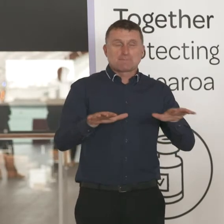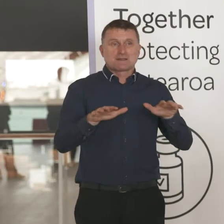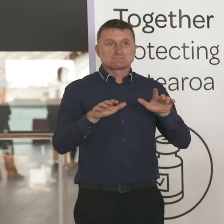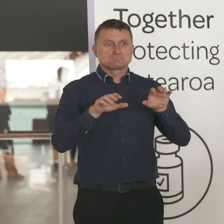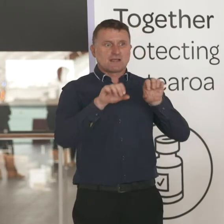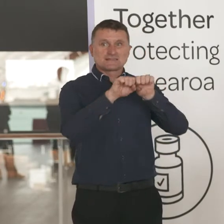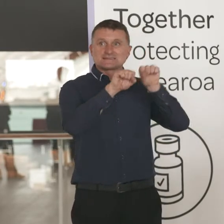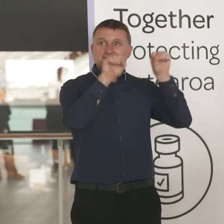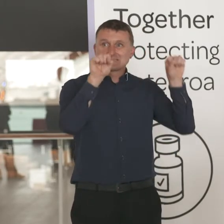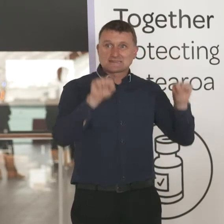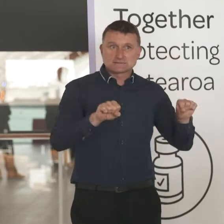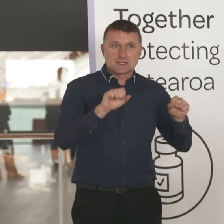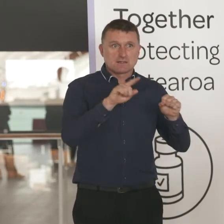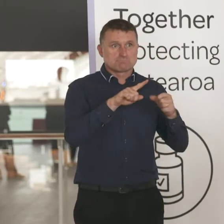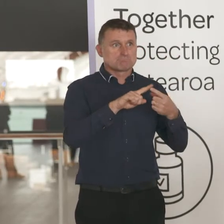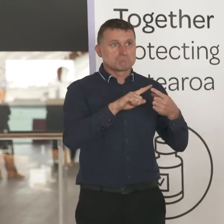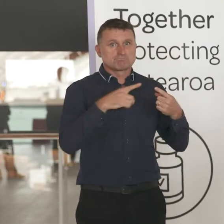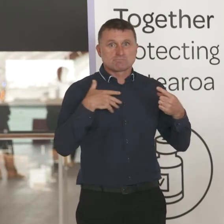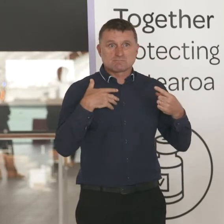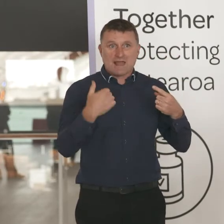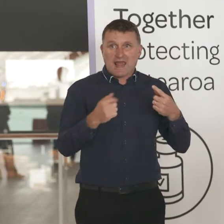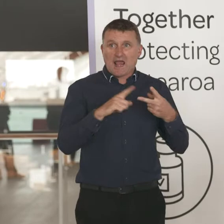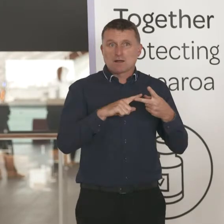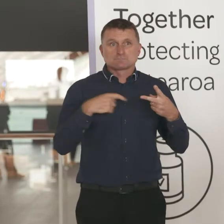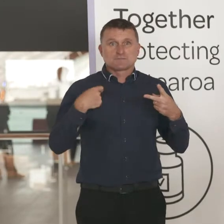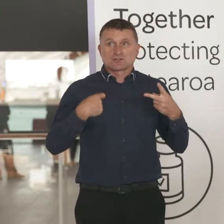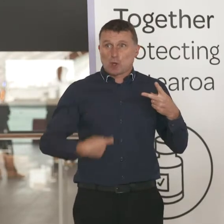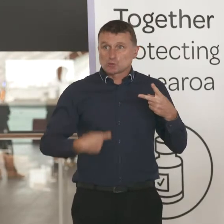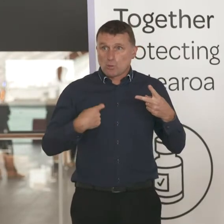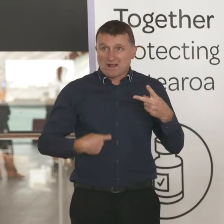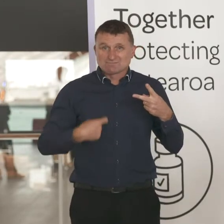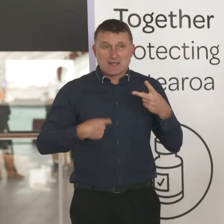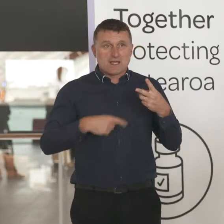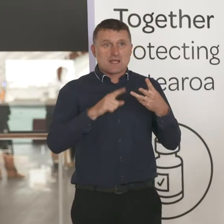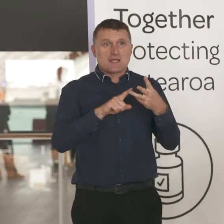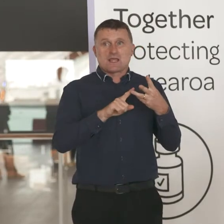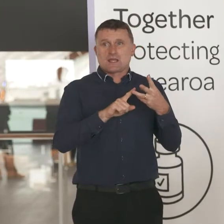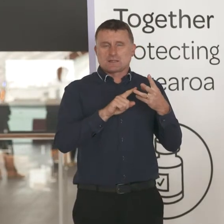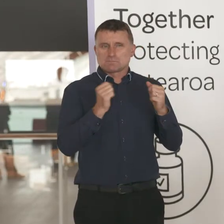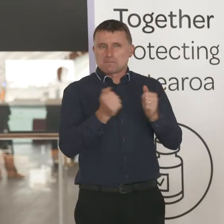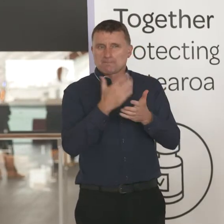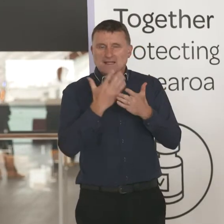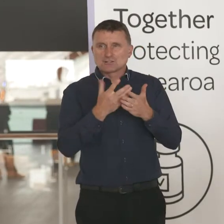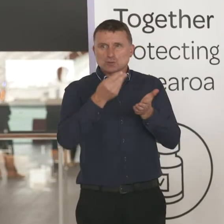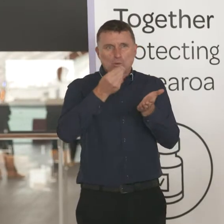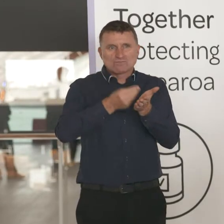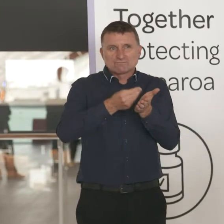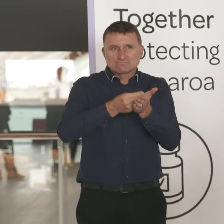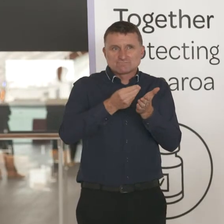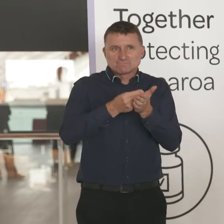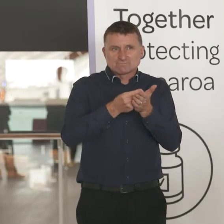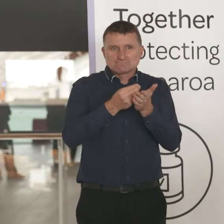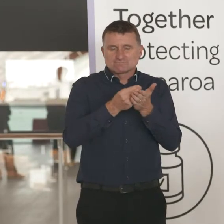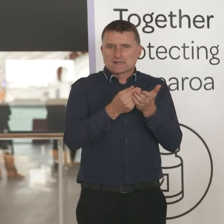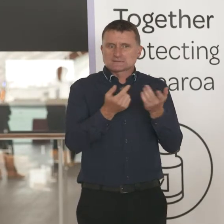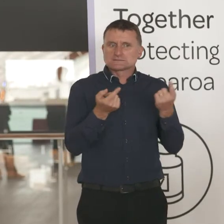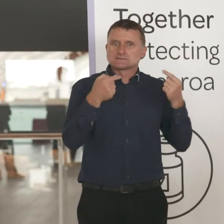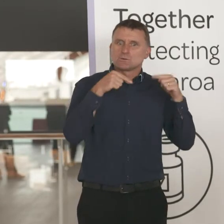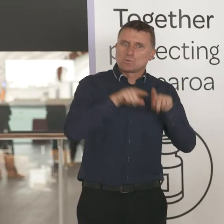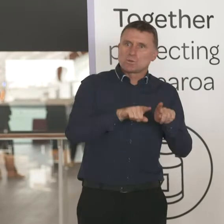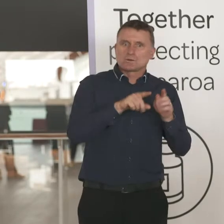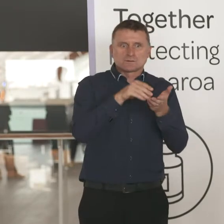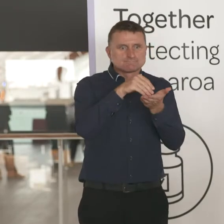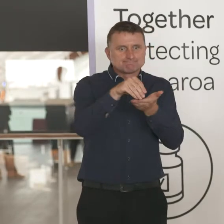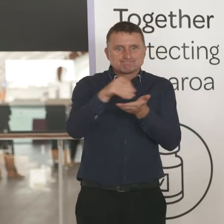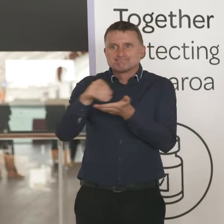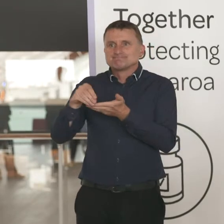so you've got health, you've got social welfare as well, and making sure that those funding streams are accessed in a timely fashion